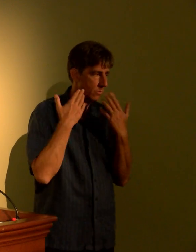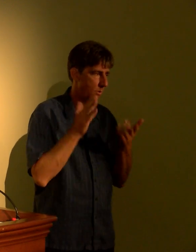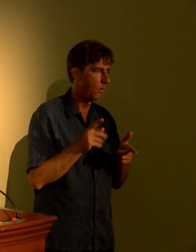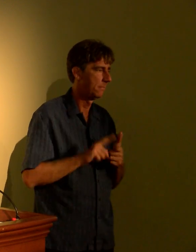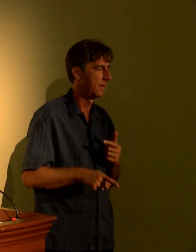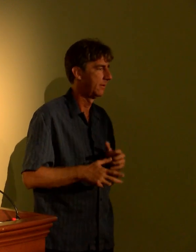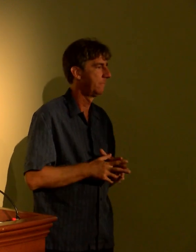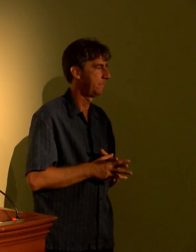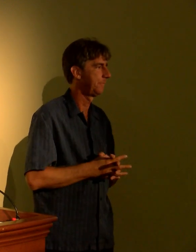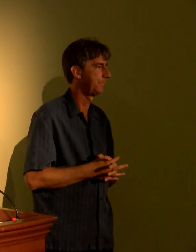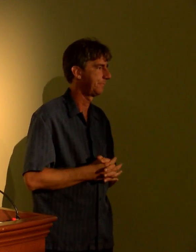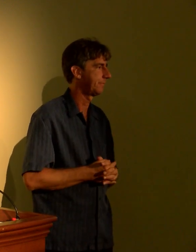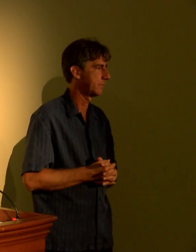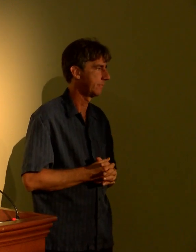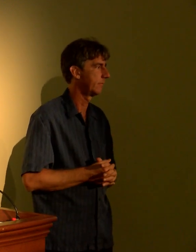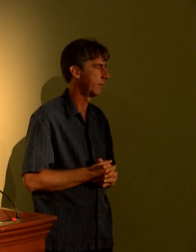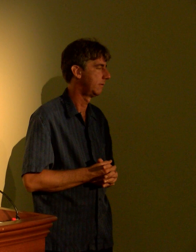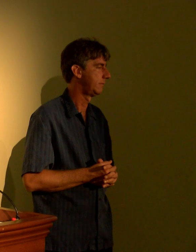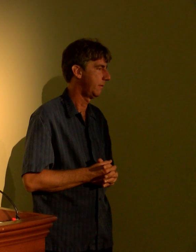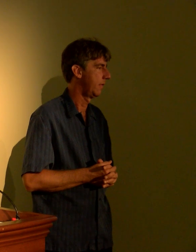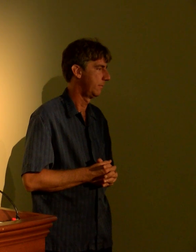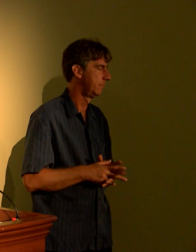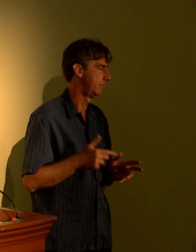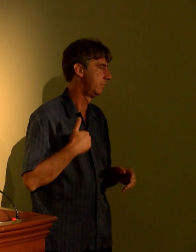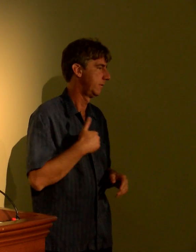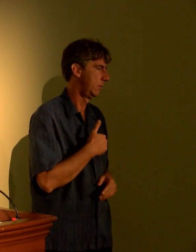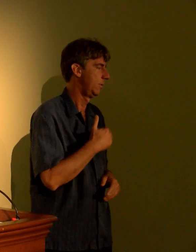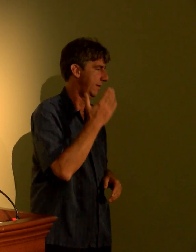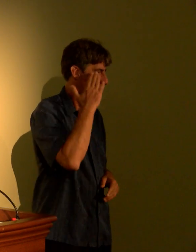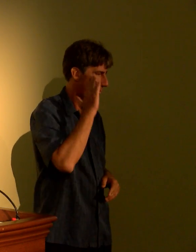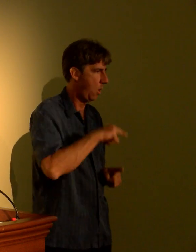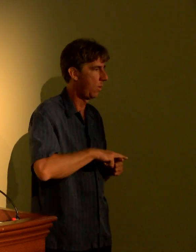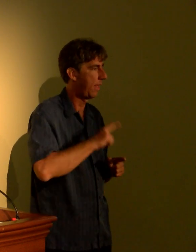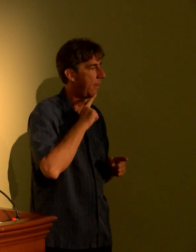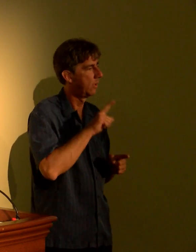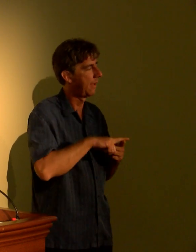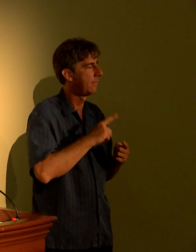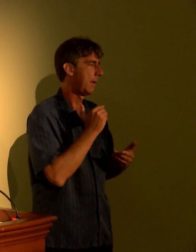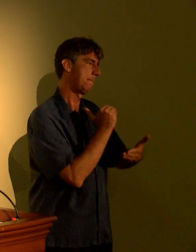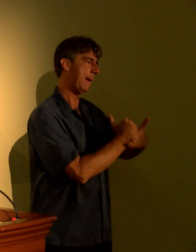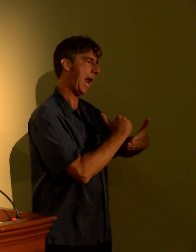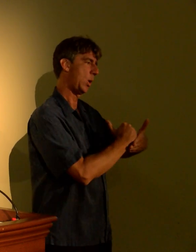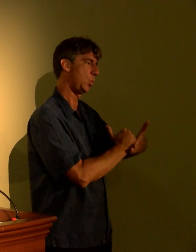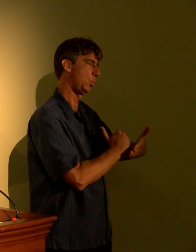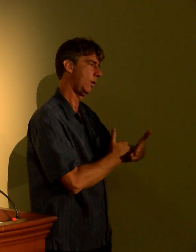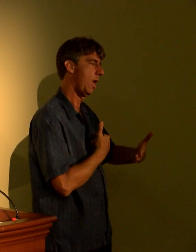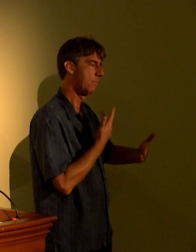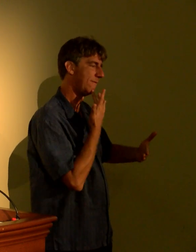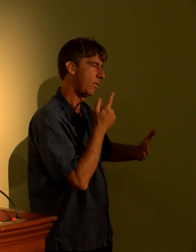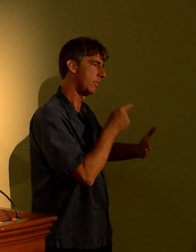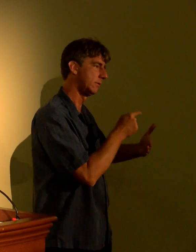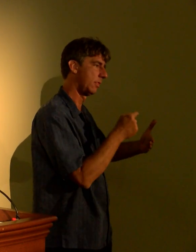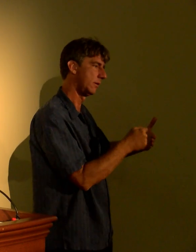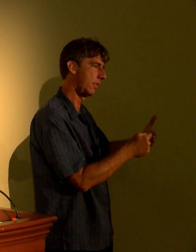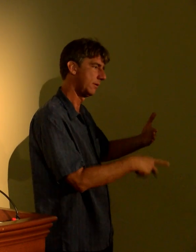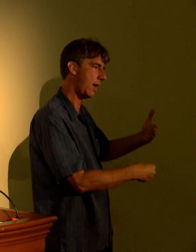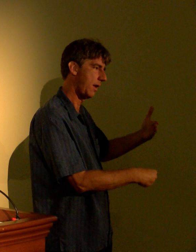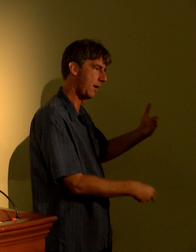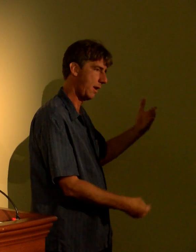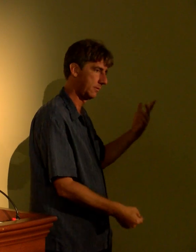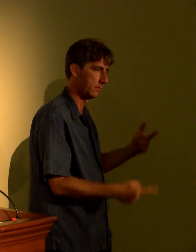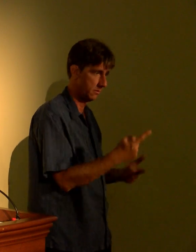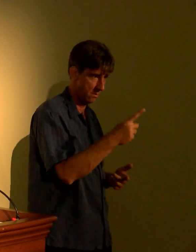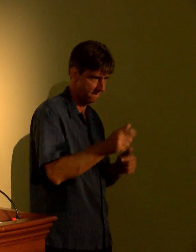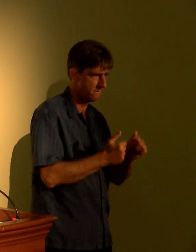were itemizations of things that determined what would and would not be in a portrait. So may I ask a follow-up